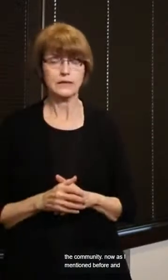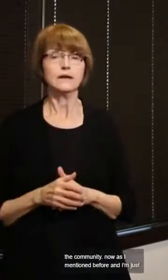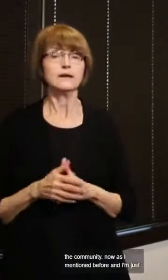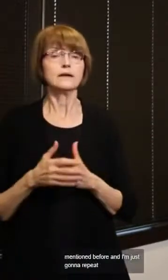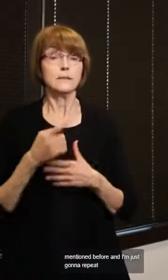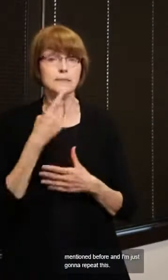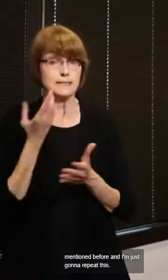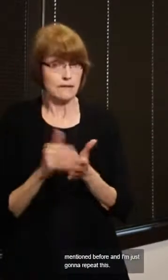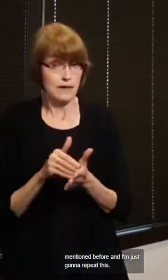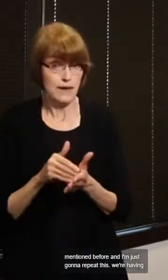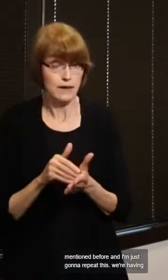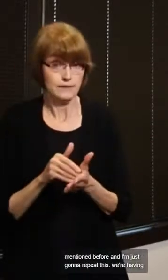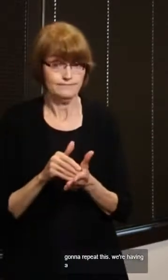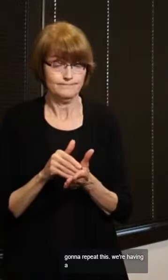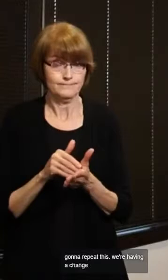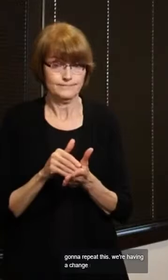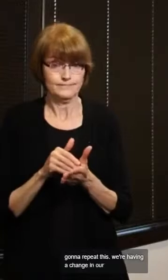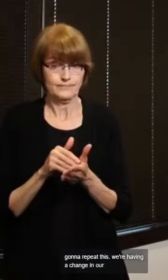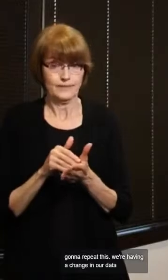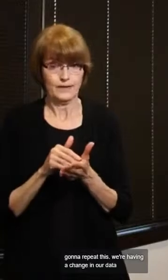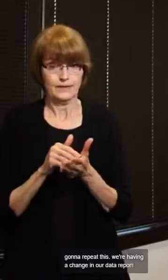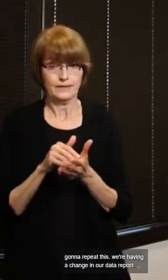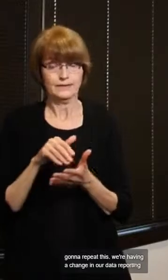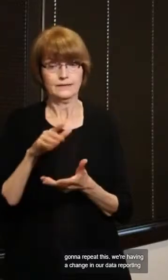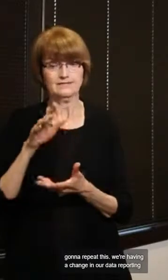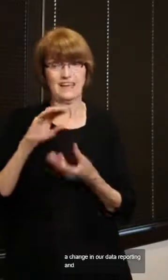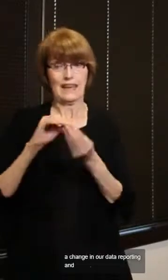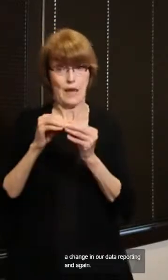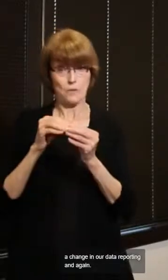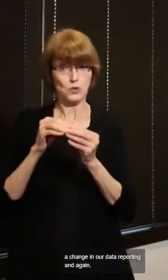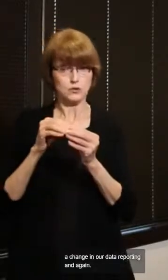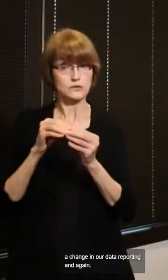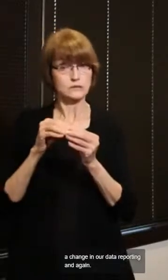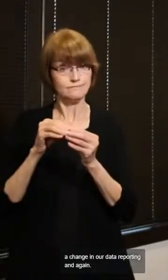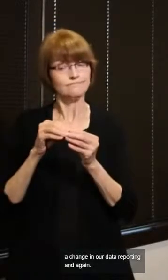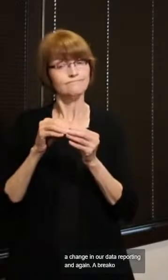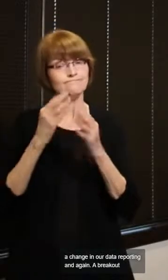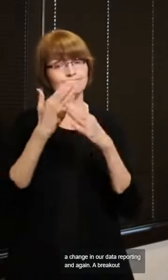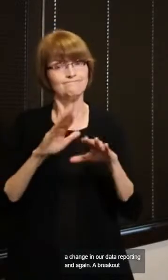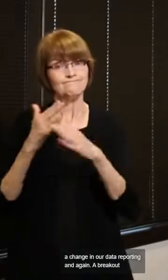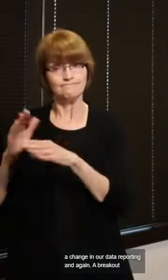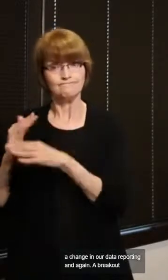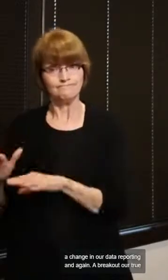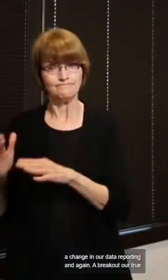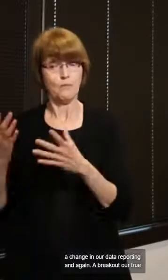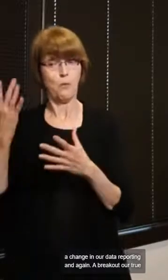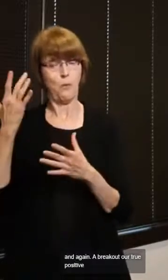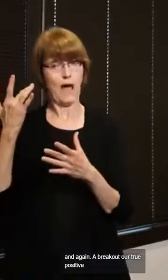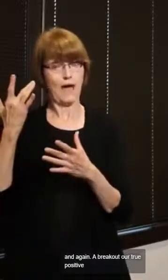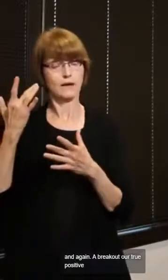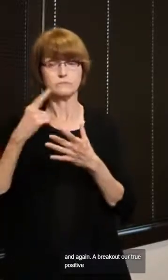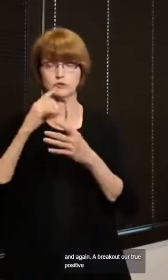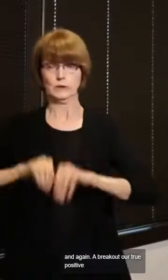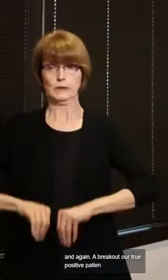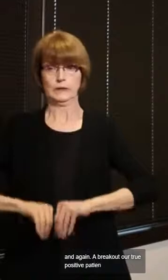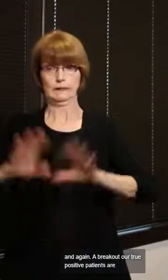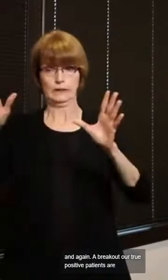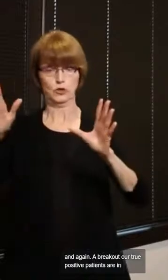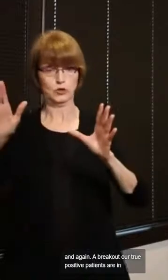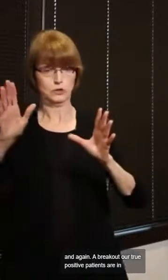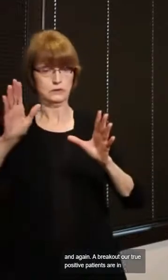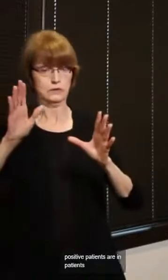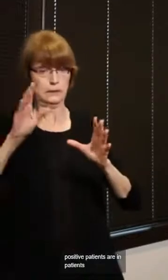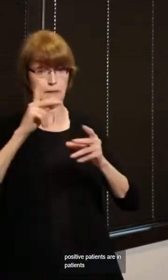repeat this, we're having a change in our data reporting. And again, that's to break out our true positive COVID patients, our